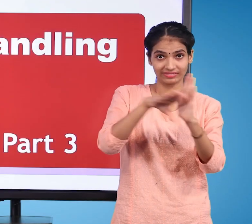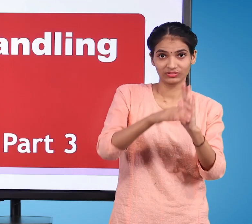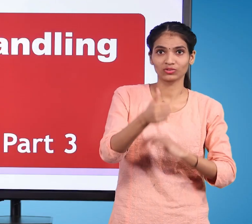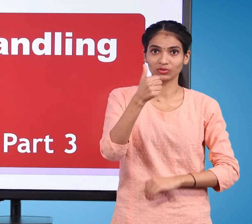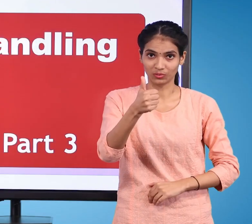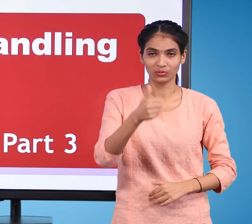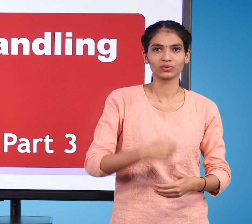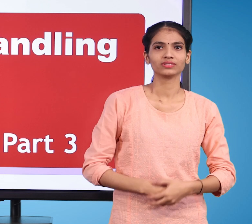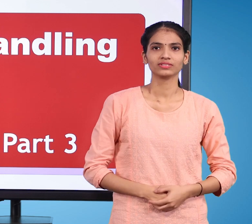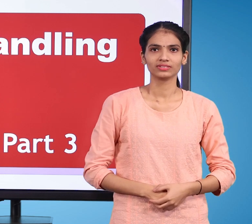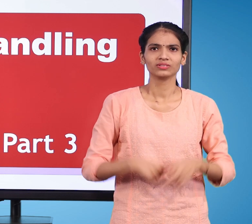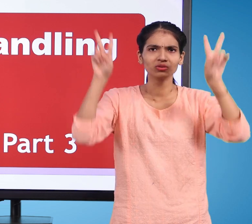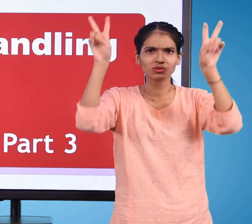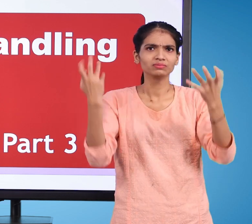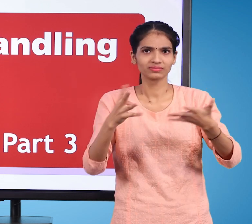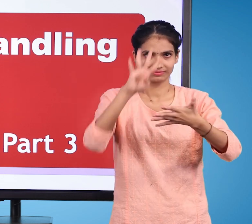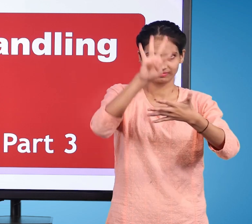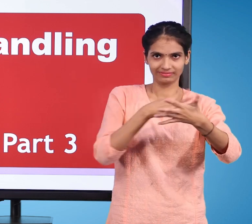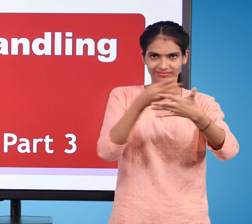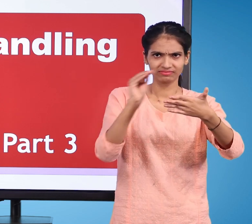Chapter 9 Data Handling.